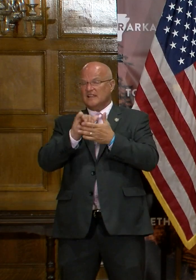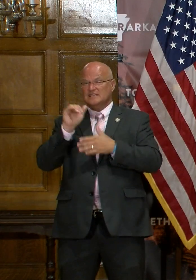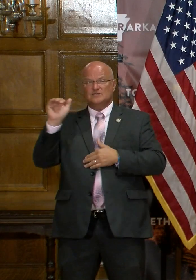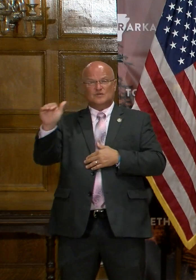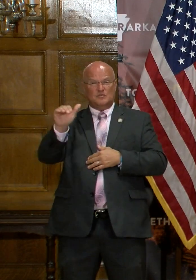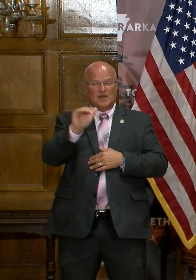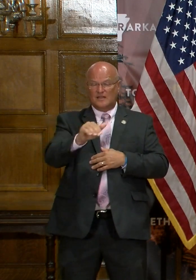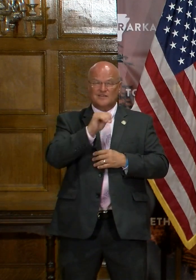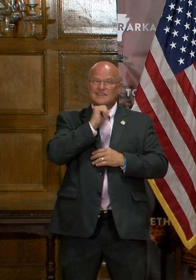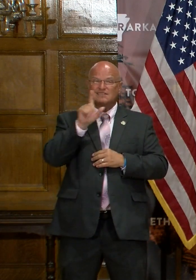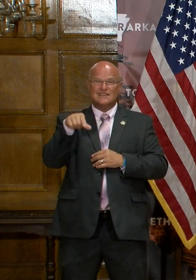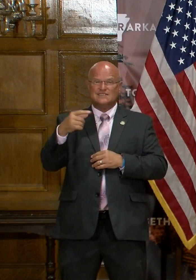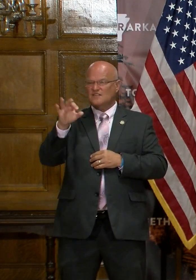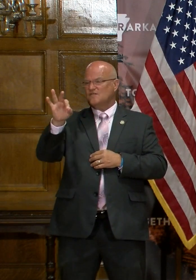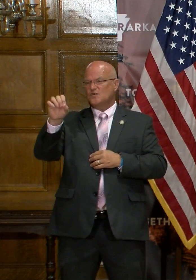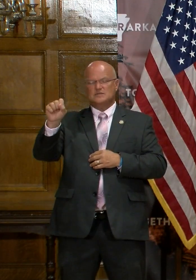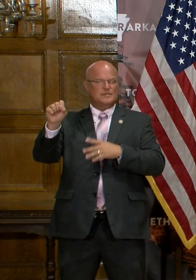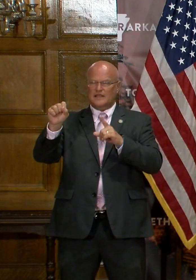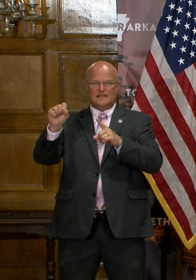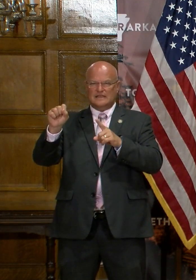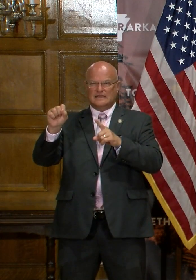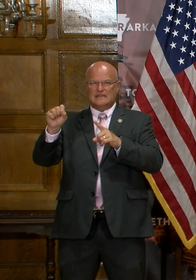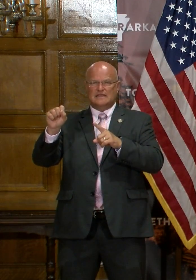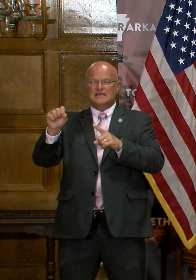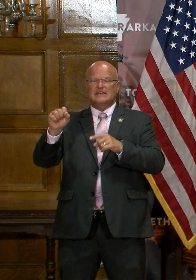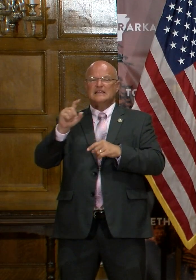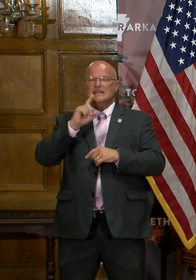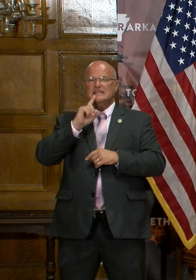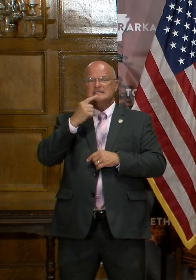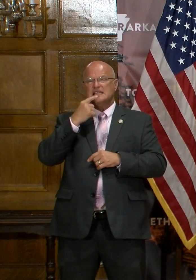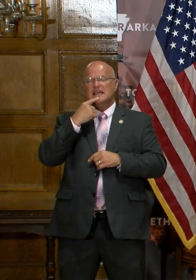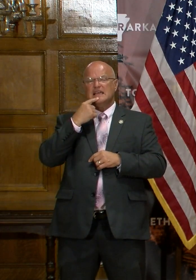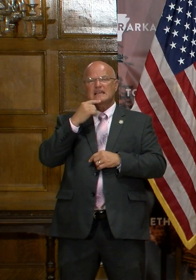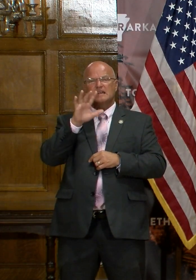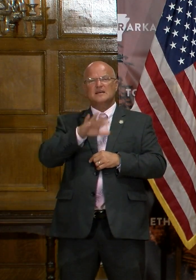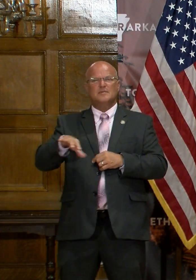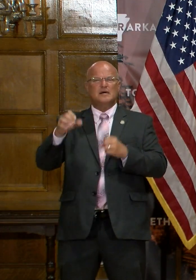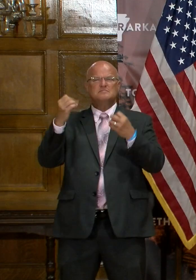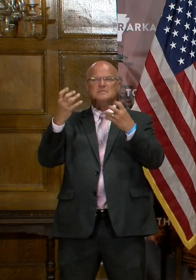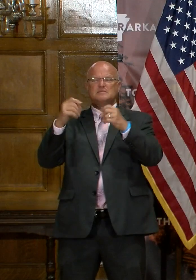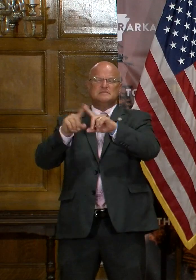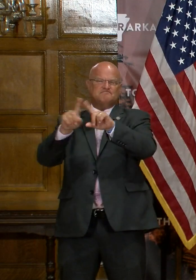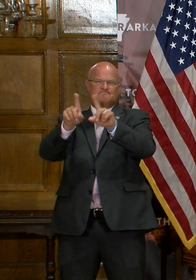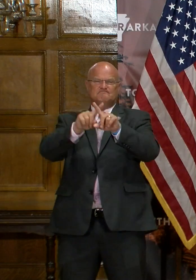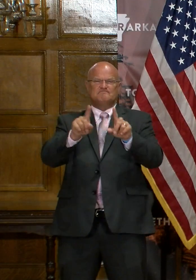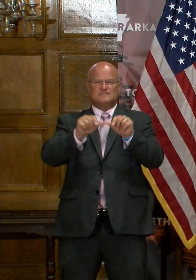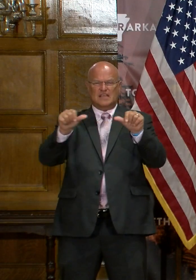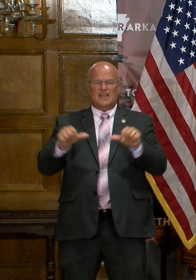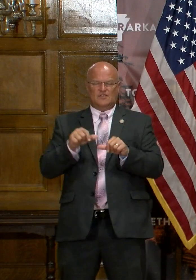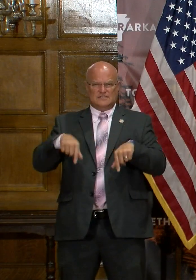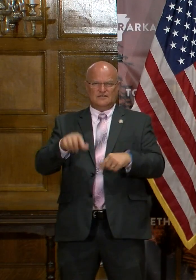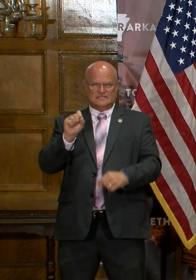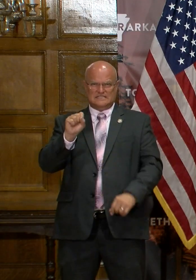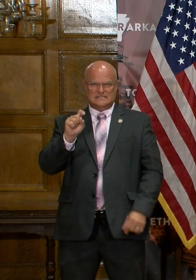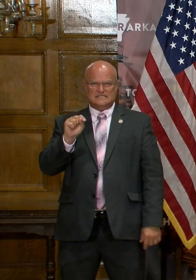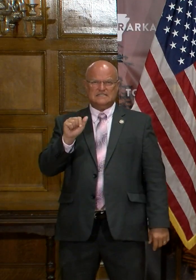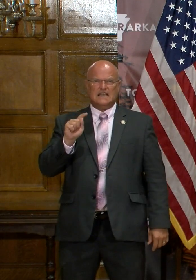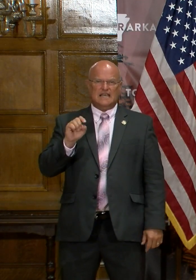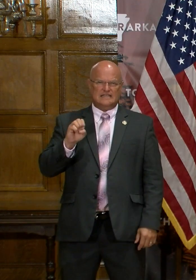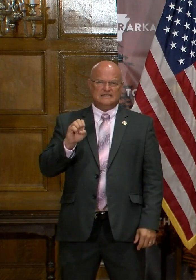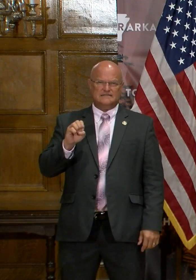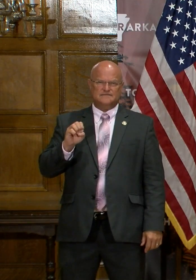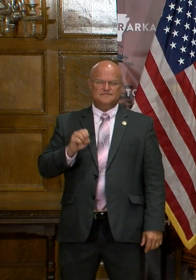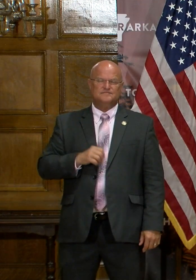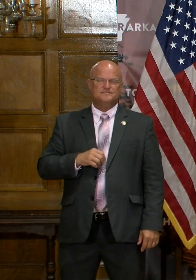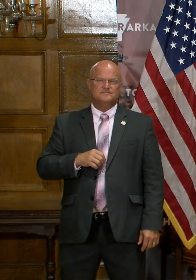reminder, and it's not just a Fort Smith issue. You could say the same thing about many different areas of our state and